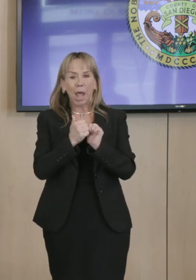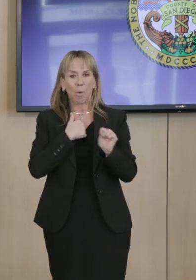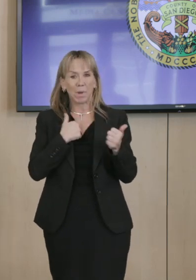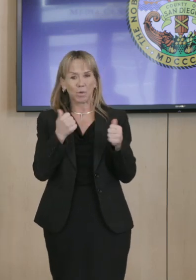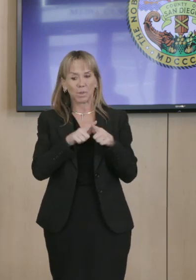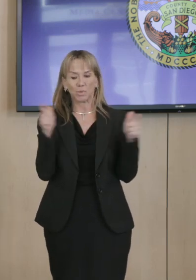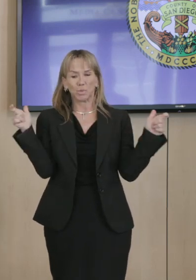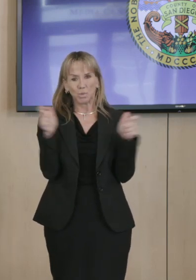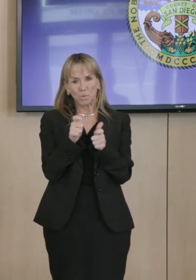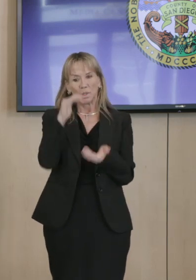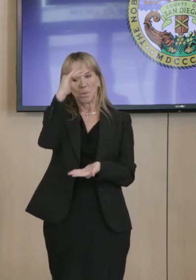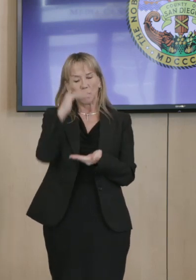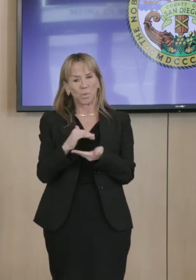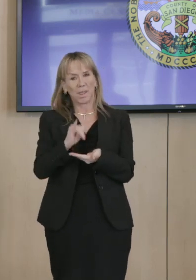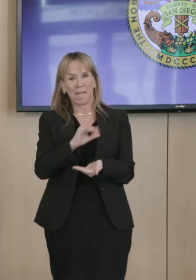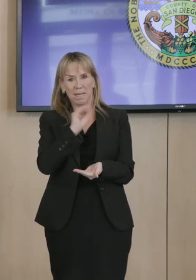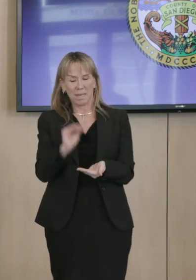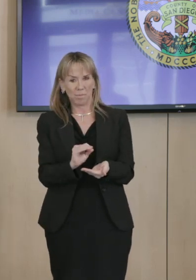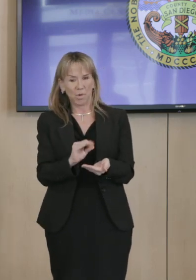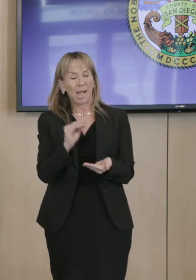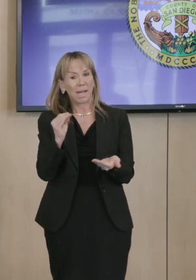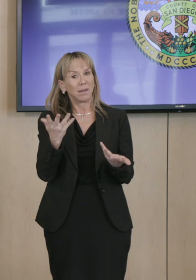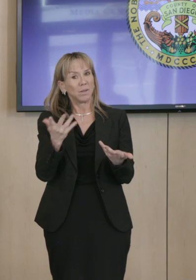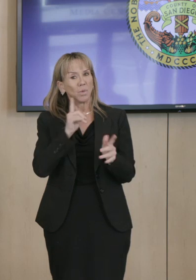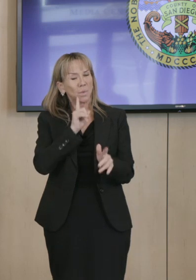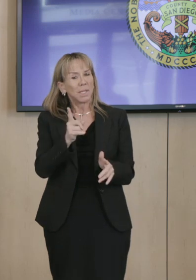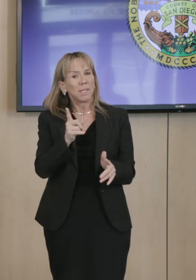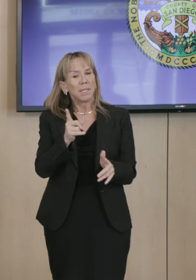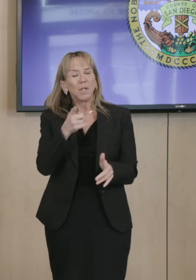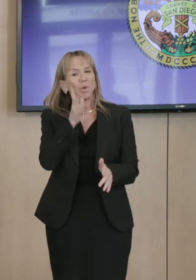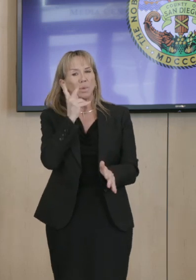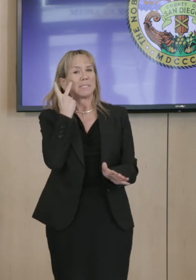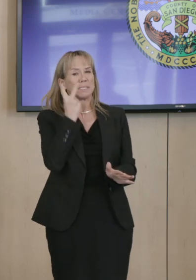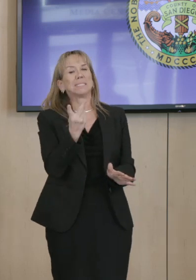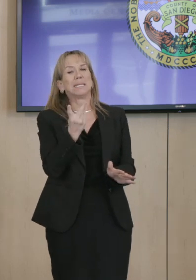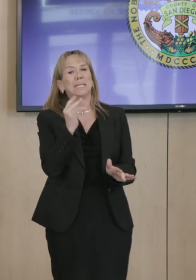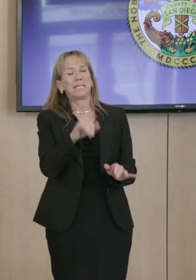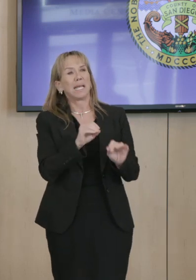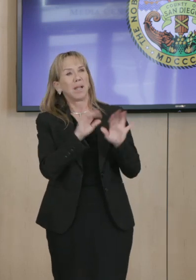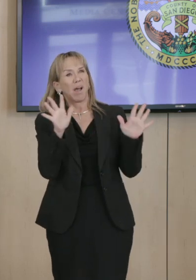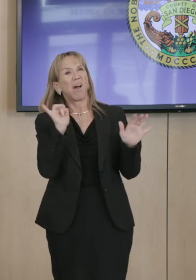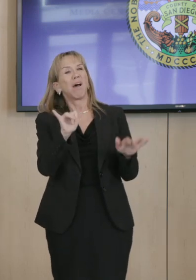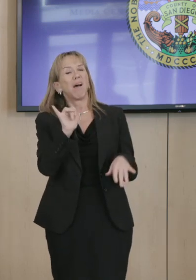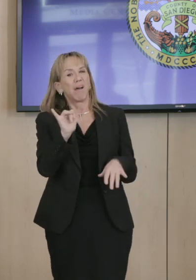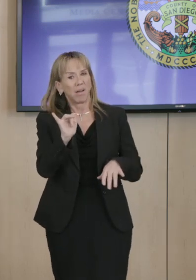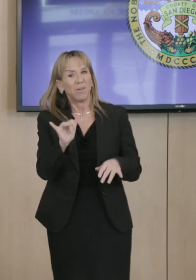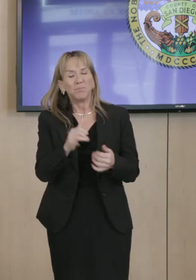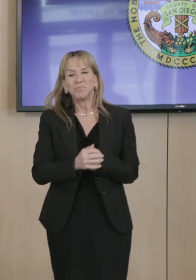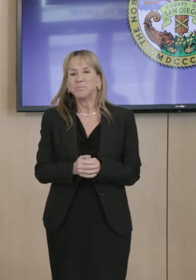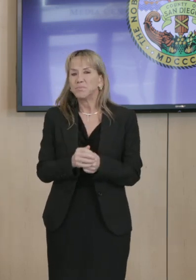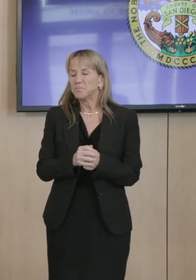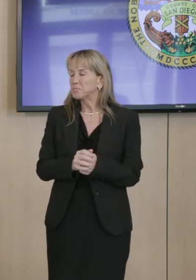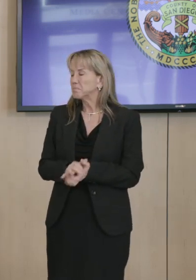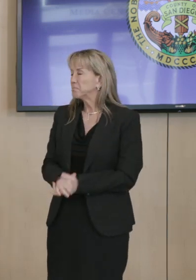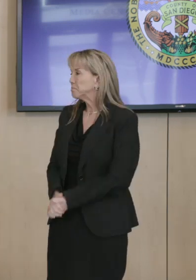the capacity of the healthcare system, and I think will really bring to light the importance of everyone adhering to these measures. Dr. McDonald?